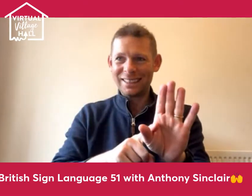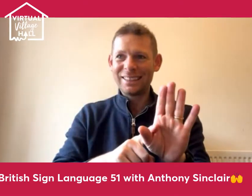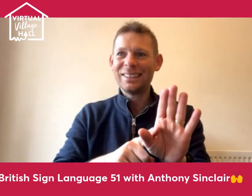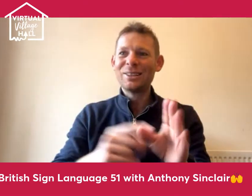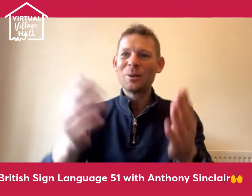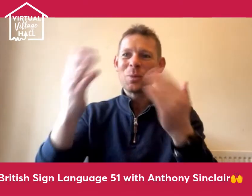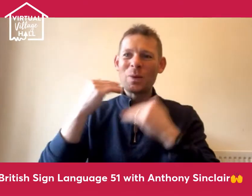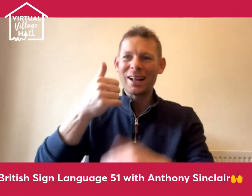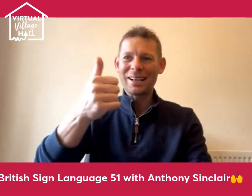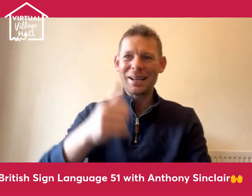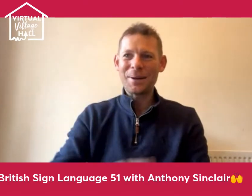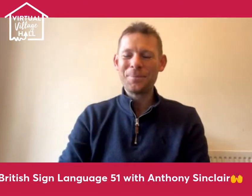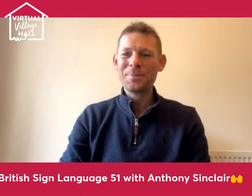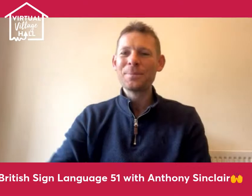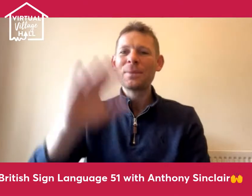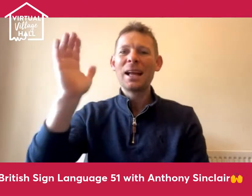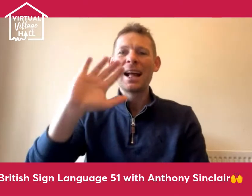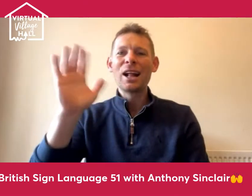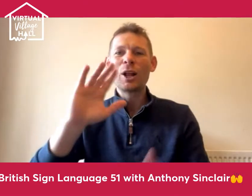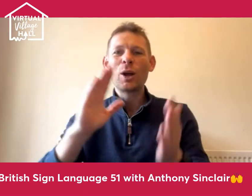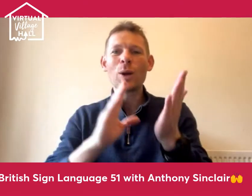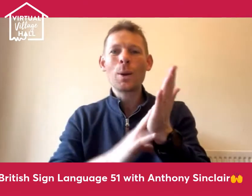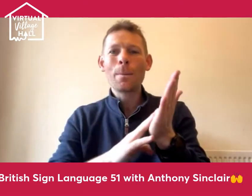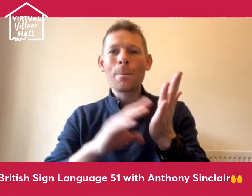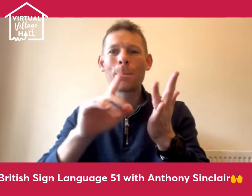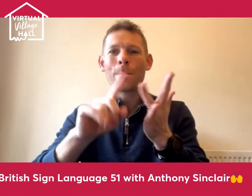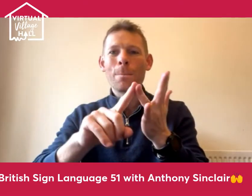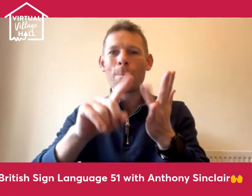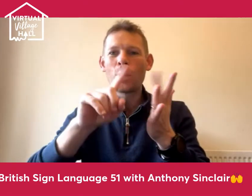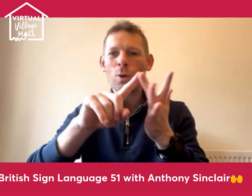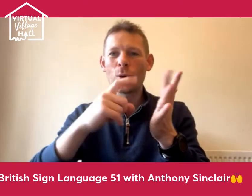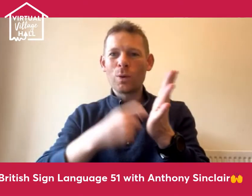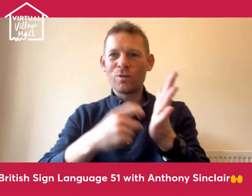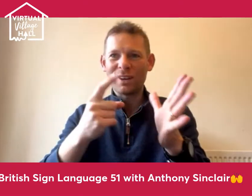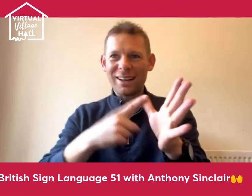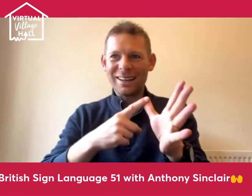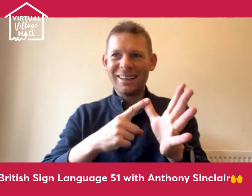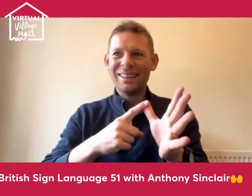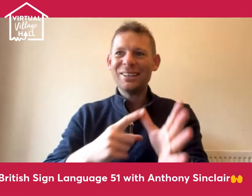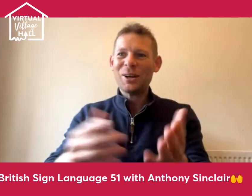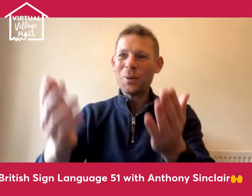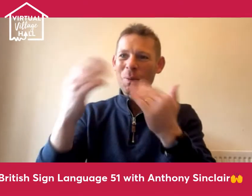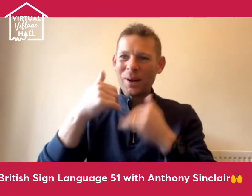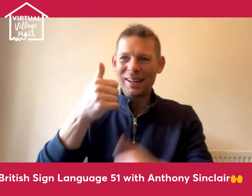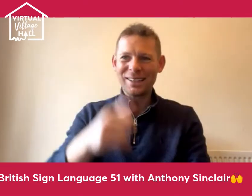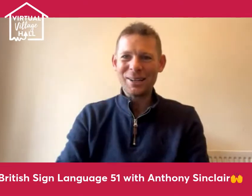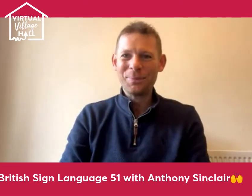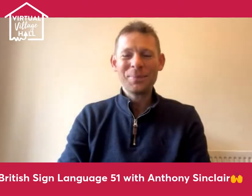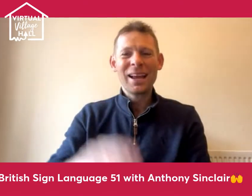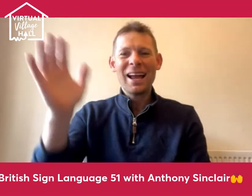So, good morning, Lucy. You are very welcome to our session, and Moira as well. Good to have you with us too.